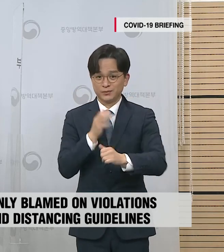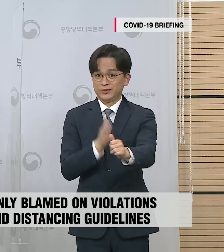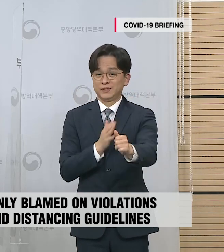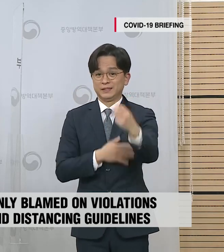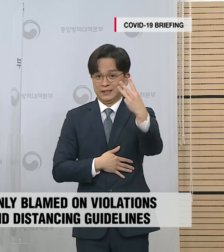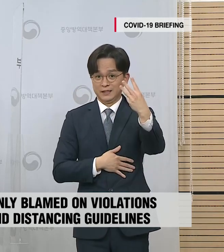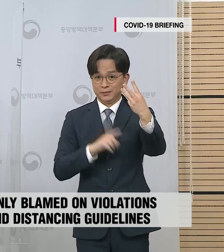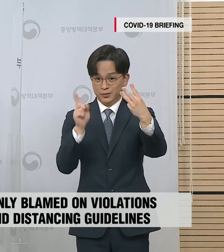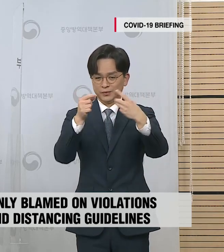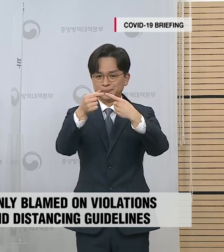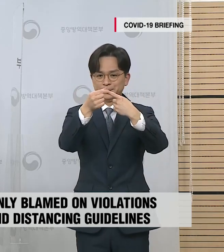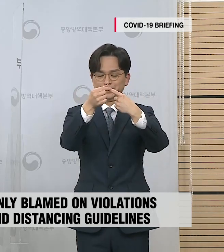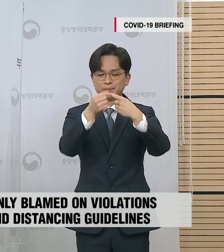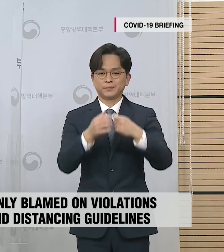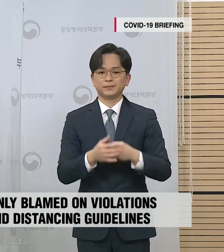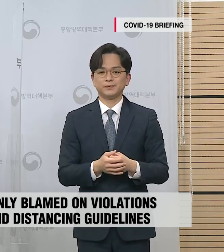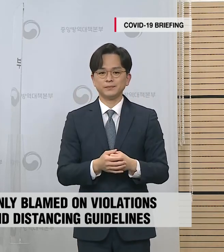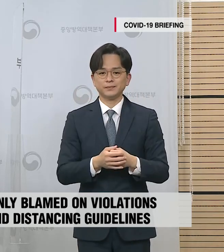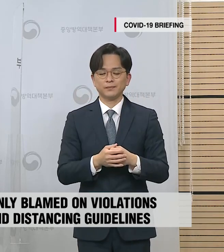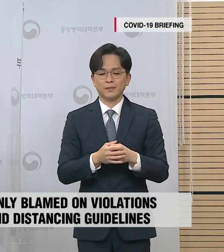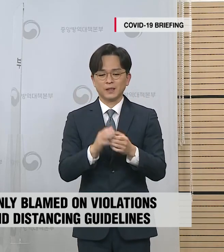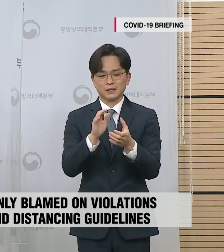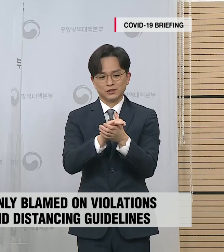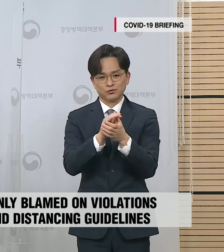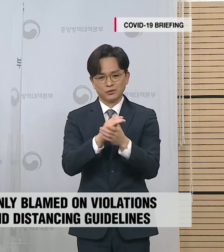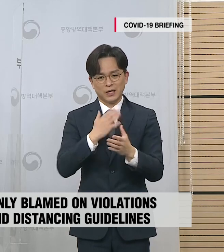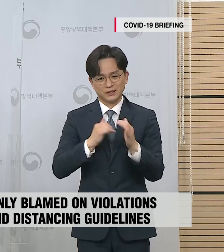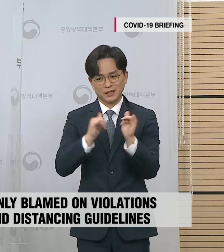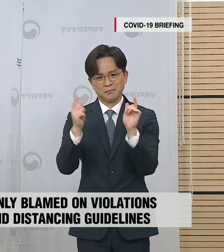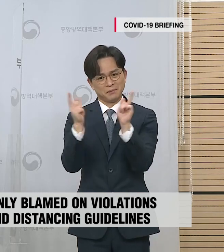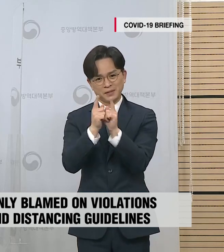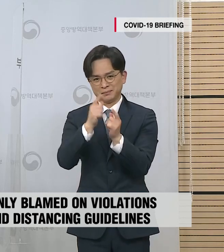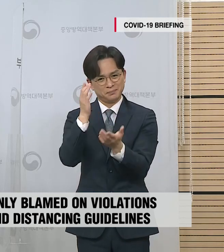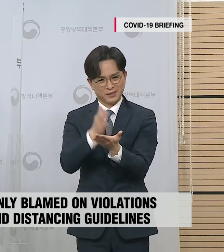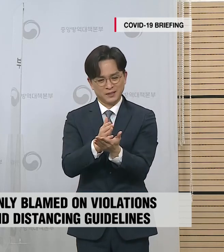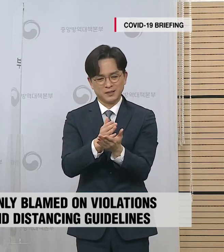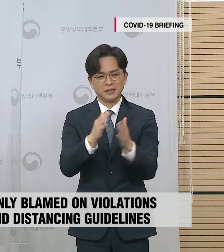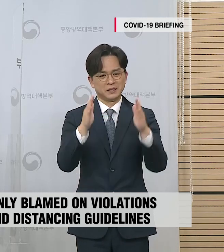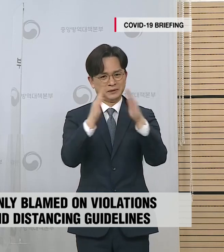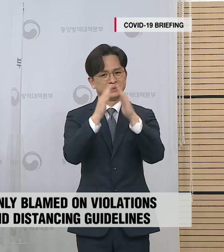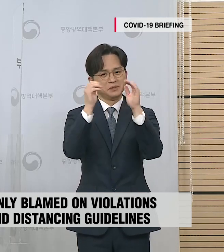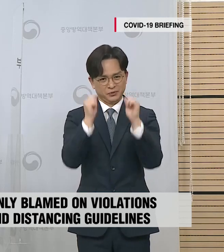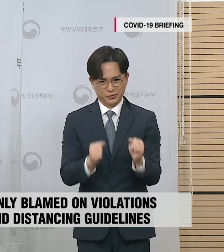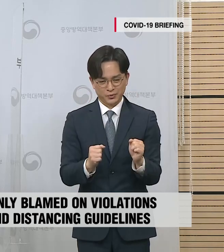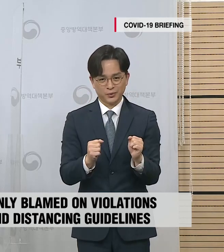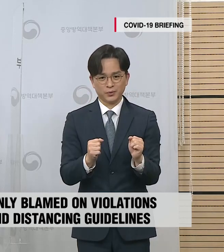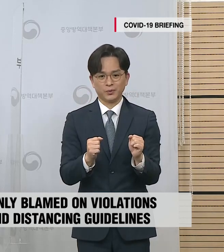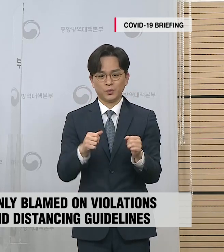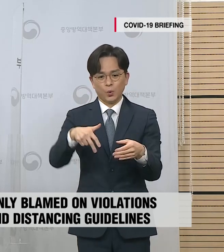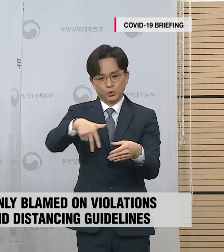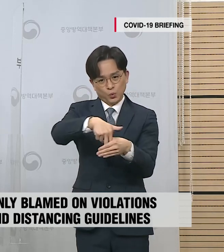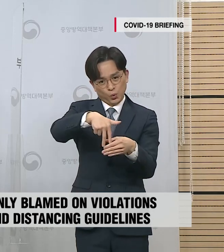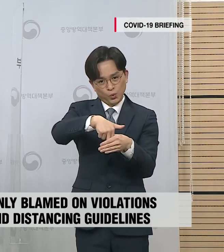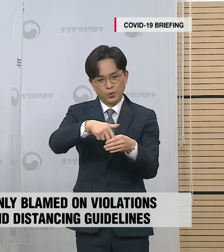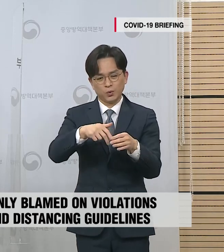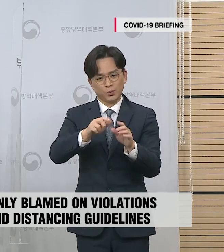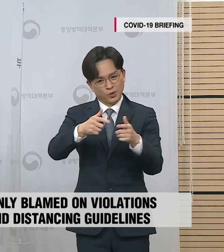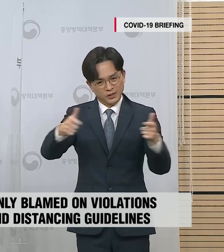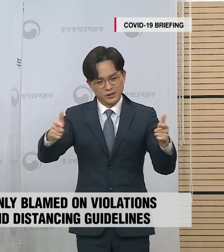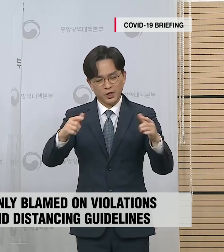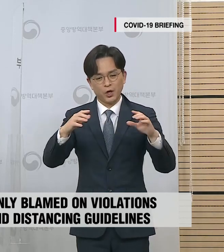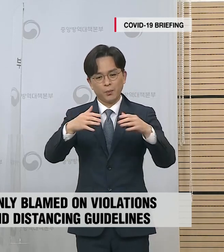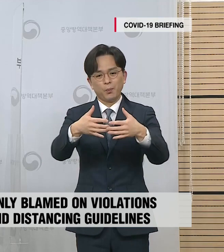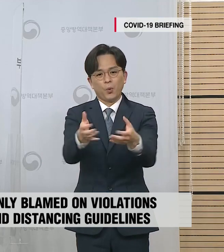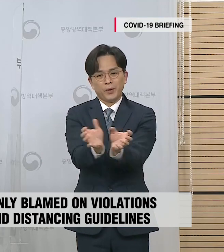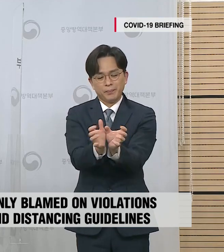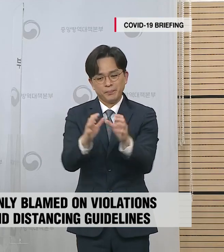as well. And these are, first of all, please refrain and please minimize any private gatherings, and please stay home as much